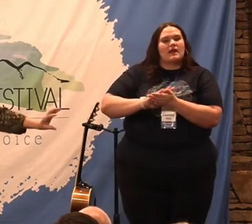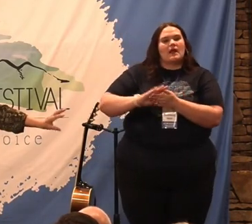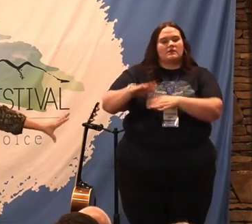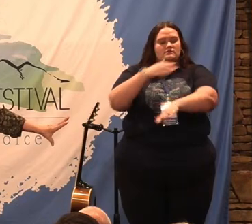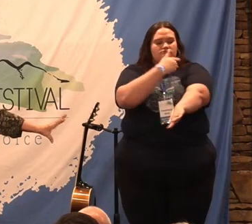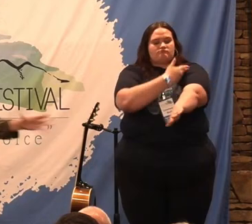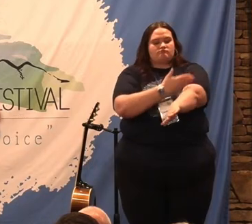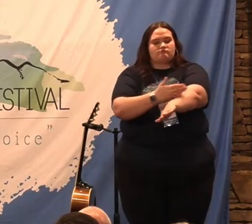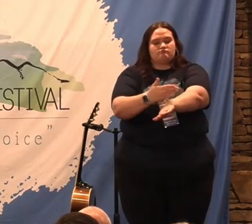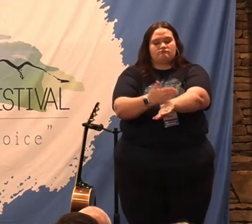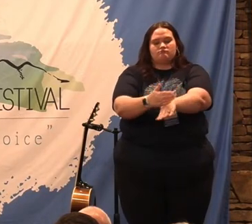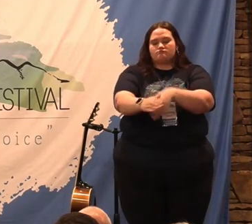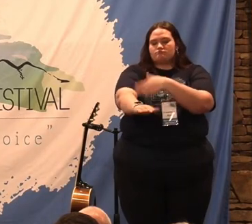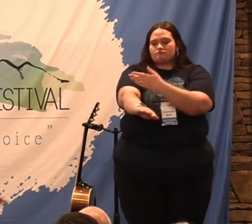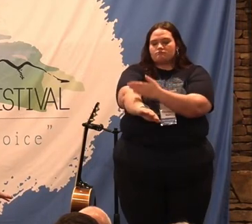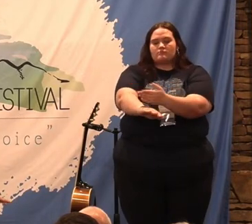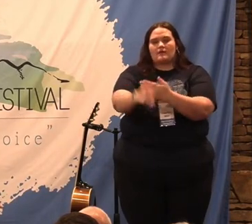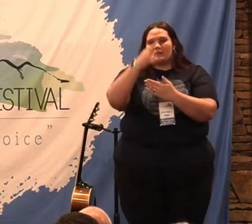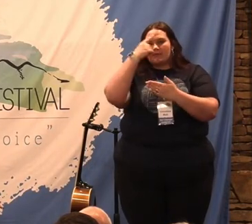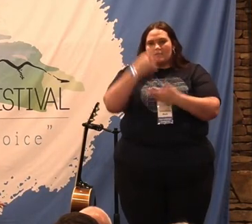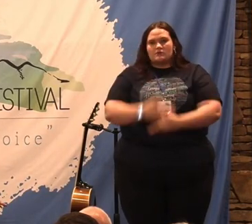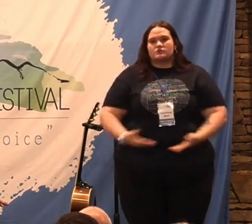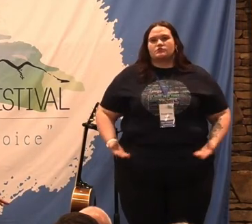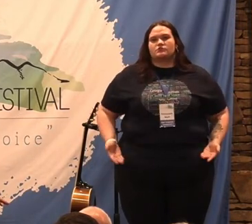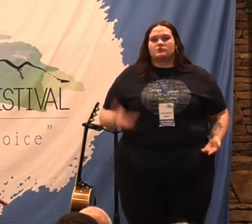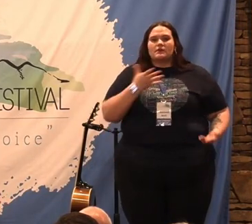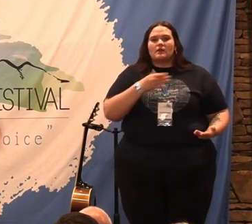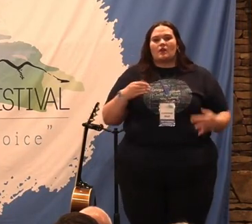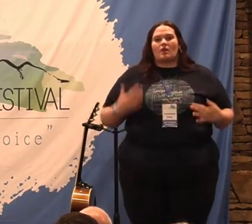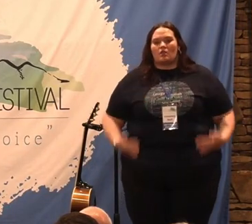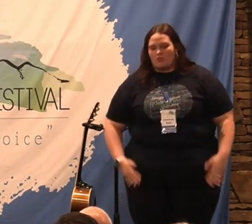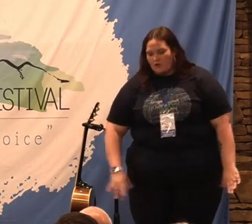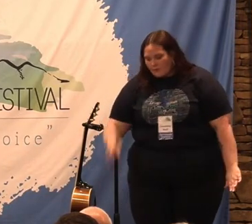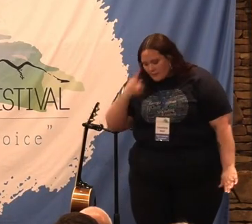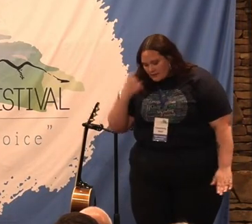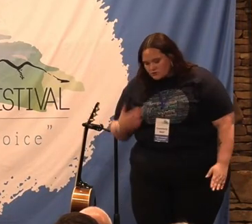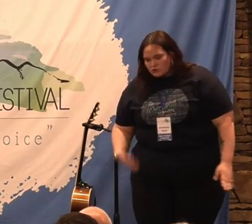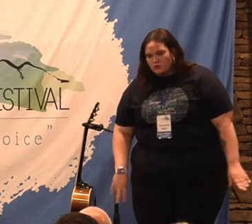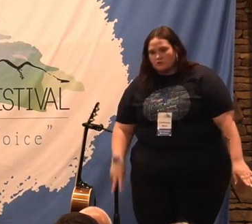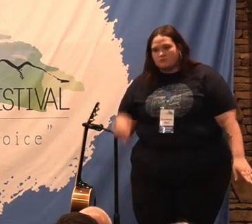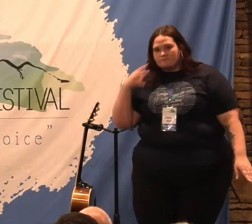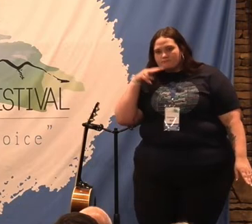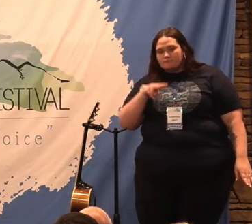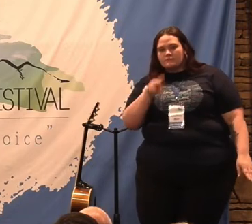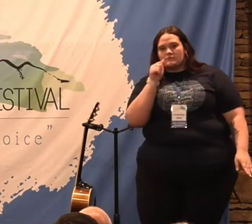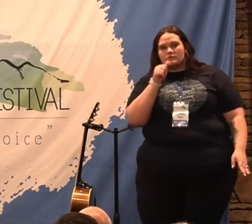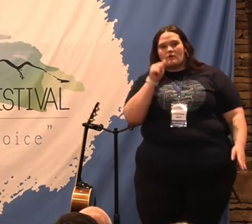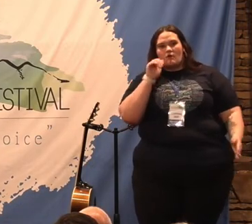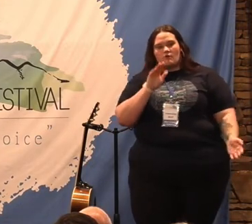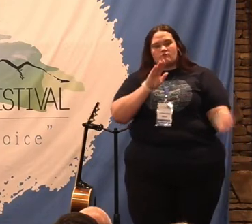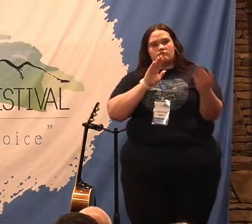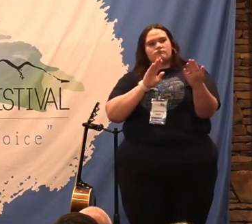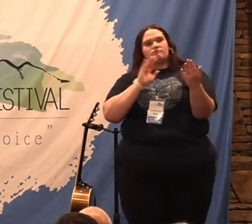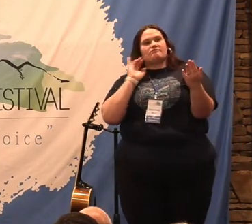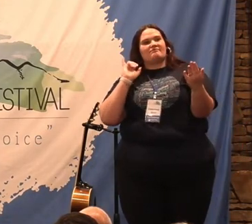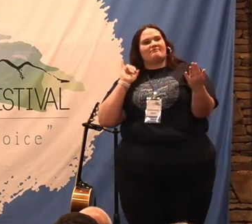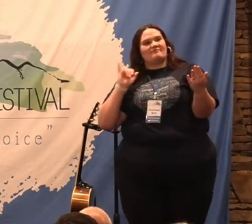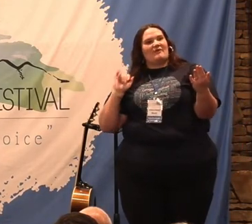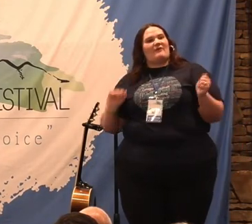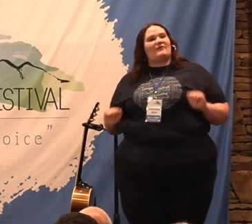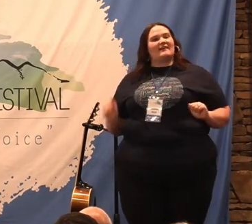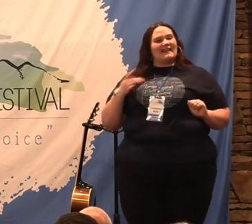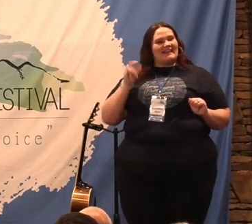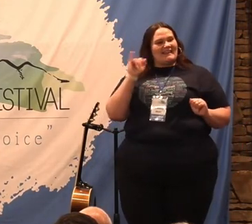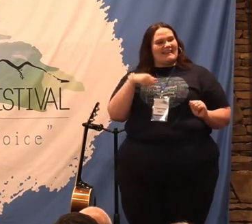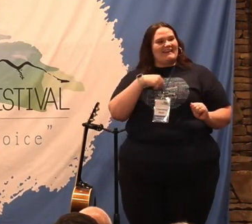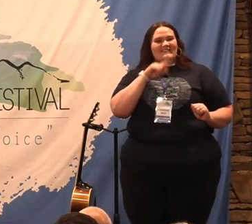black silk t-shirt and a long black skirt. She caught a reflection in the patio door. She said, ooh, I like